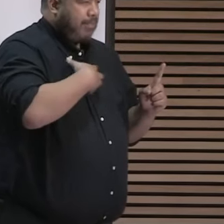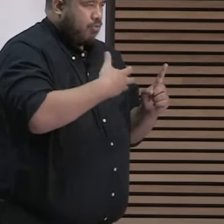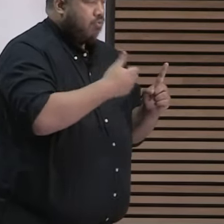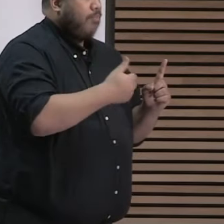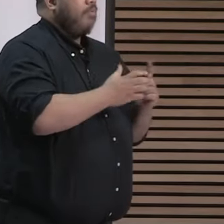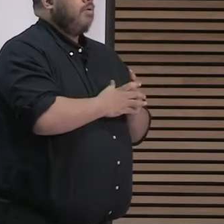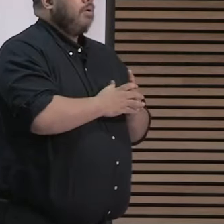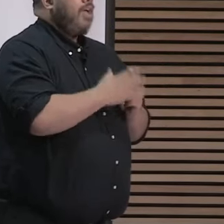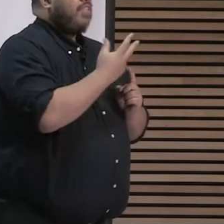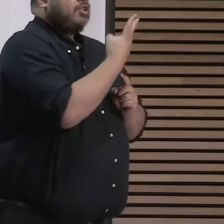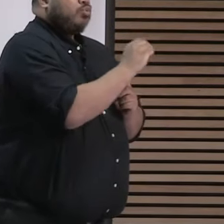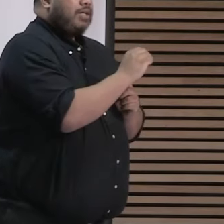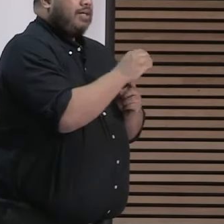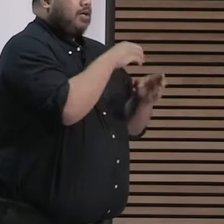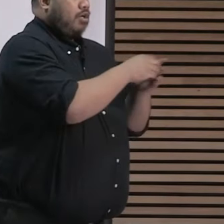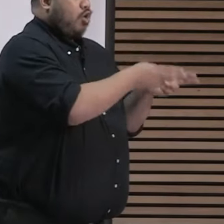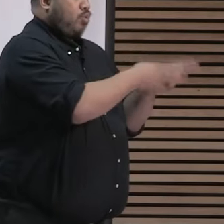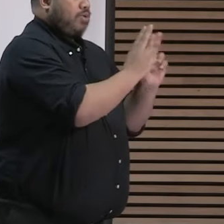in quarantine facility.